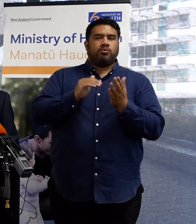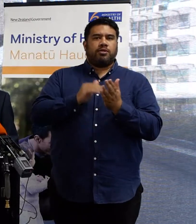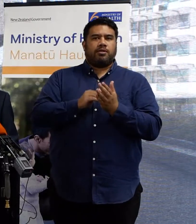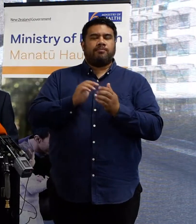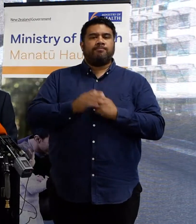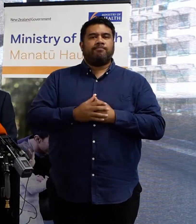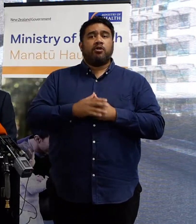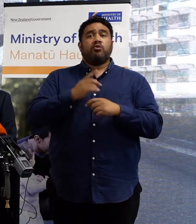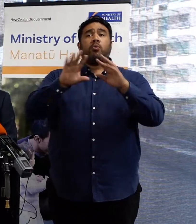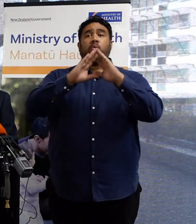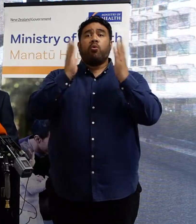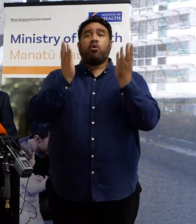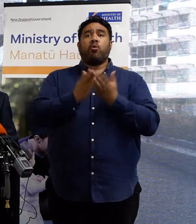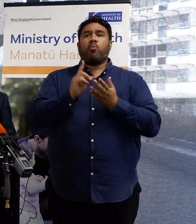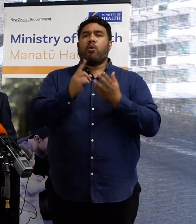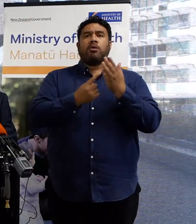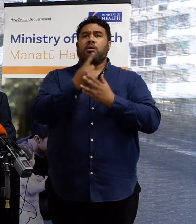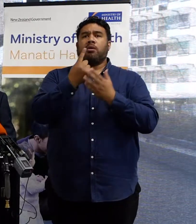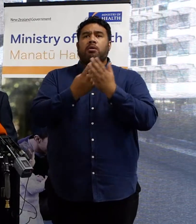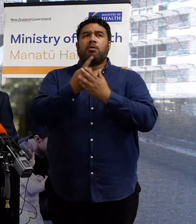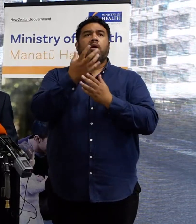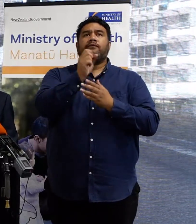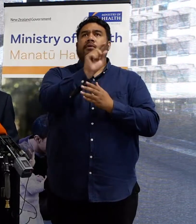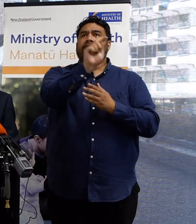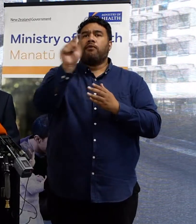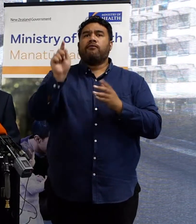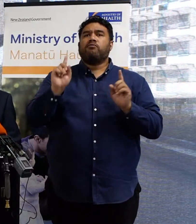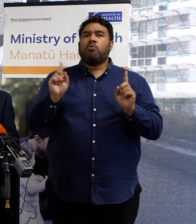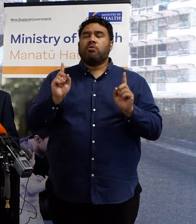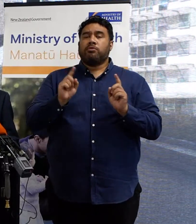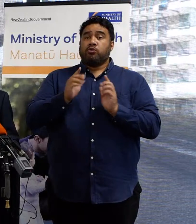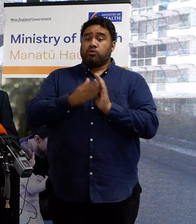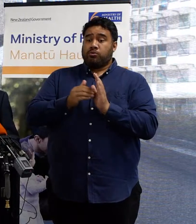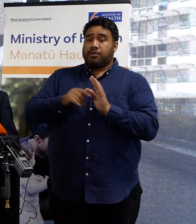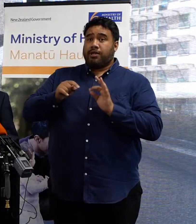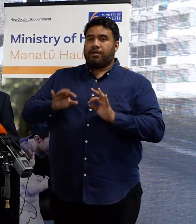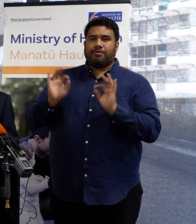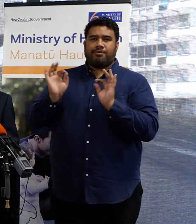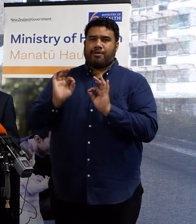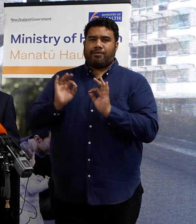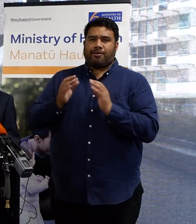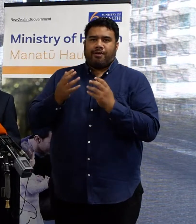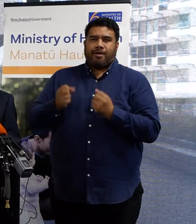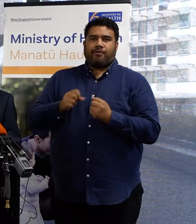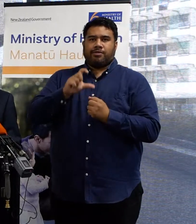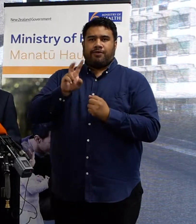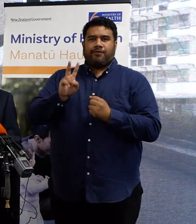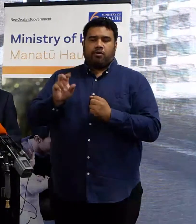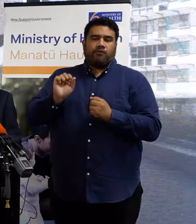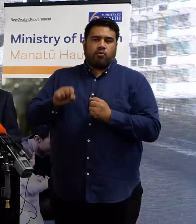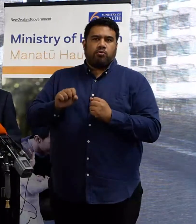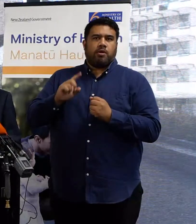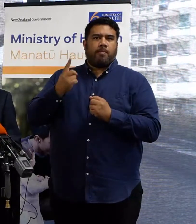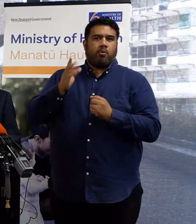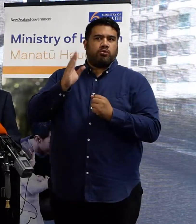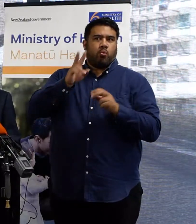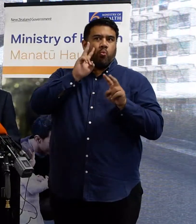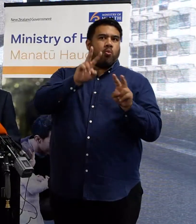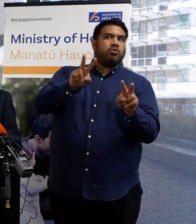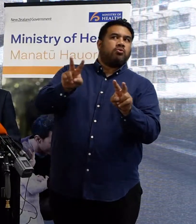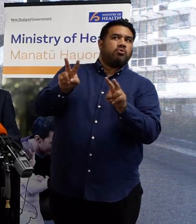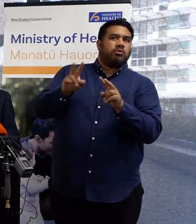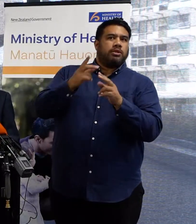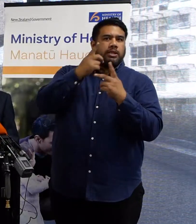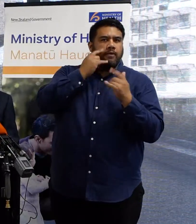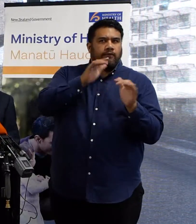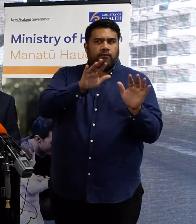what's happening globally, we don't have any confirmed cases in New Zealand, as I have said, but it's clearly still a rapidly evolving situation